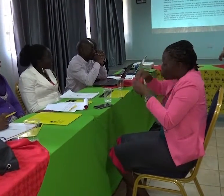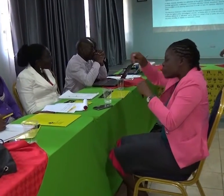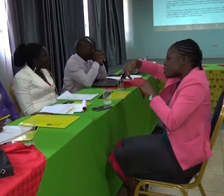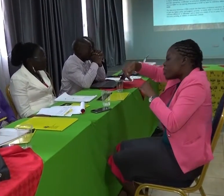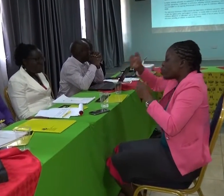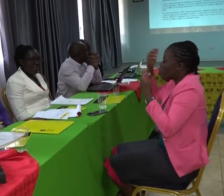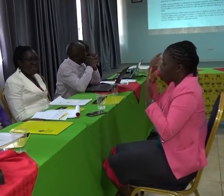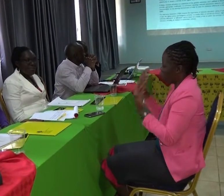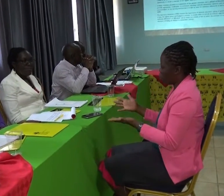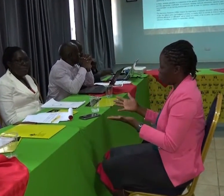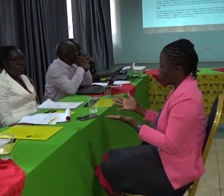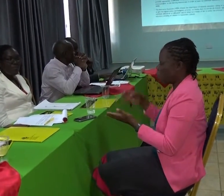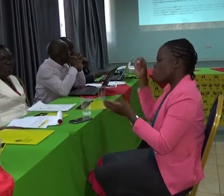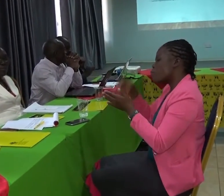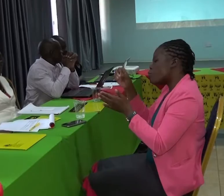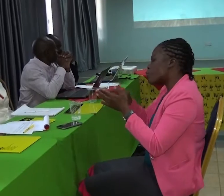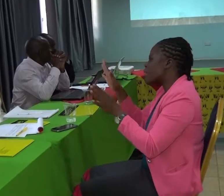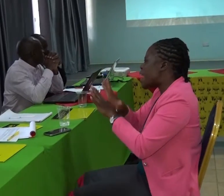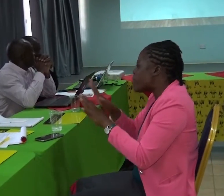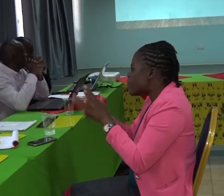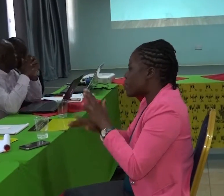this kind of debates. Let's move